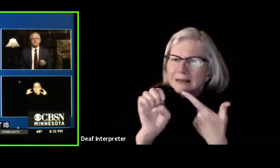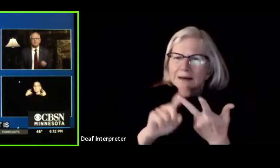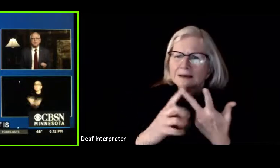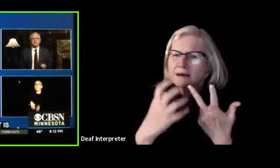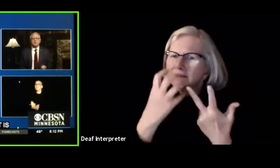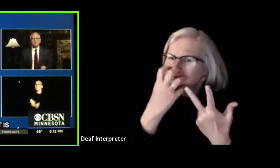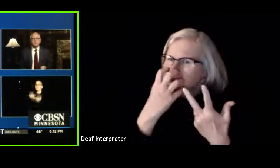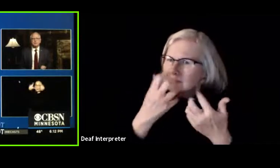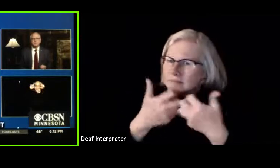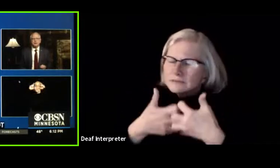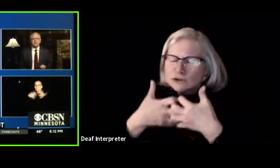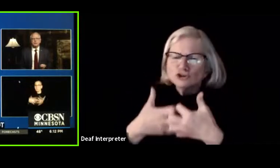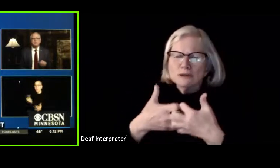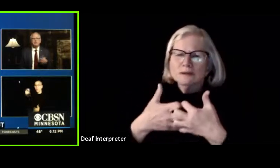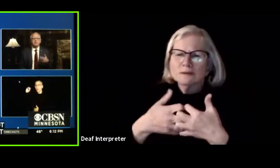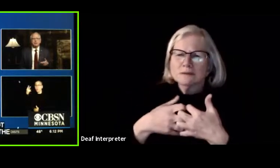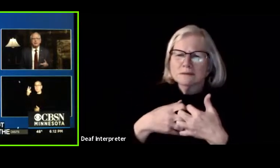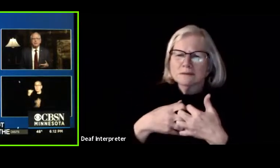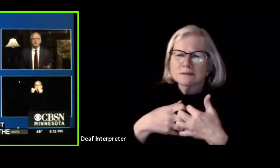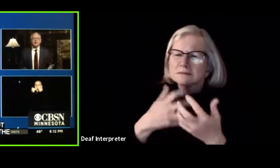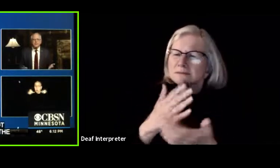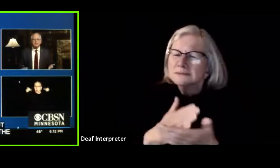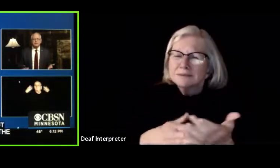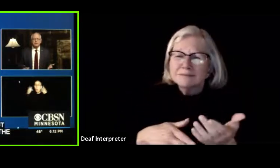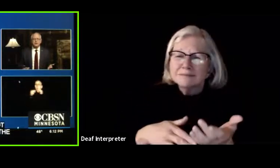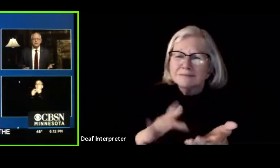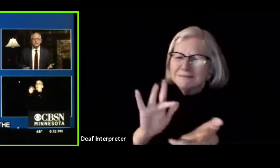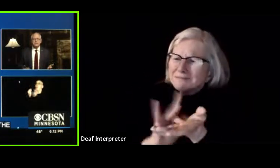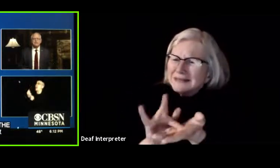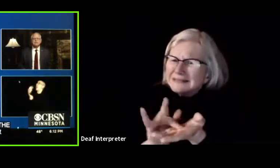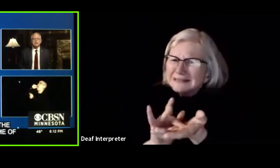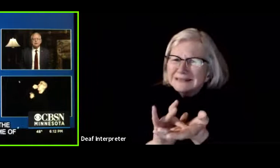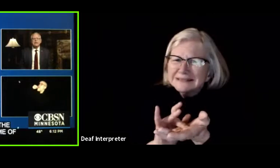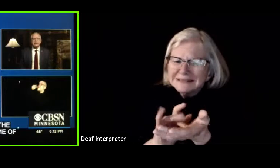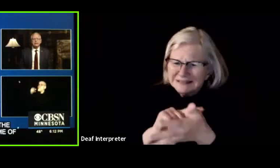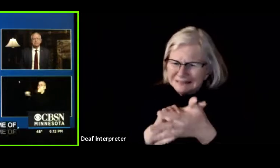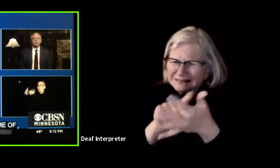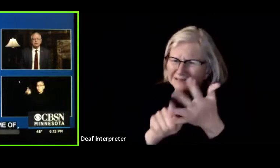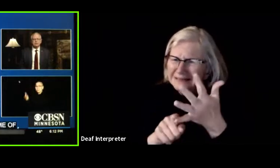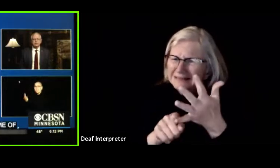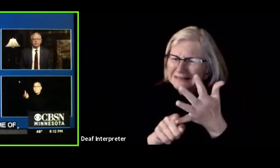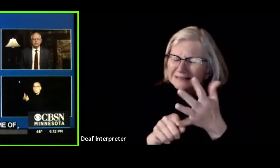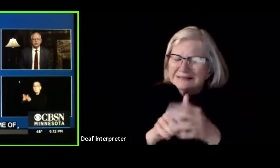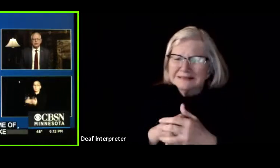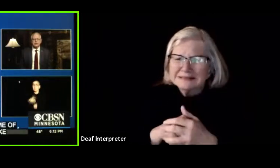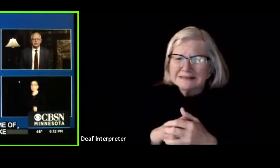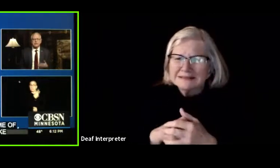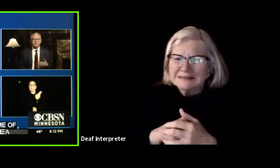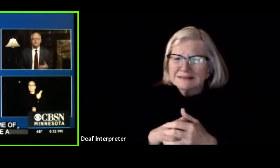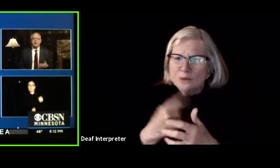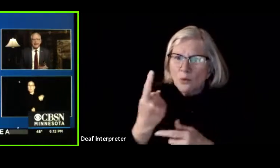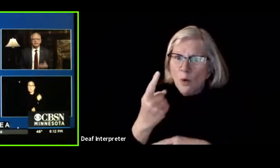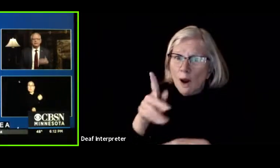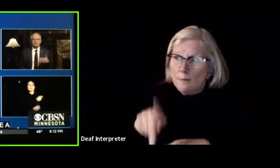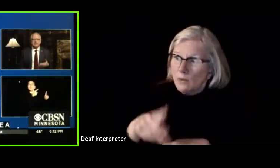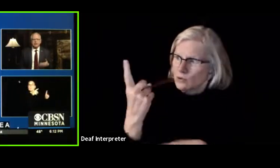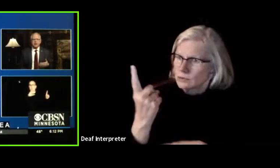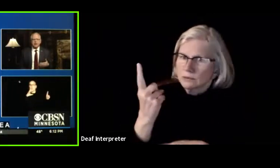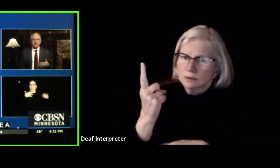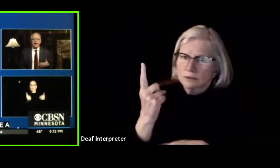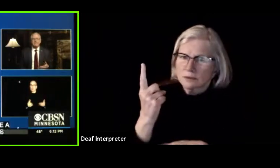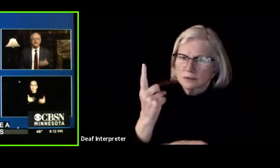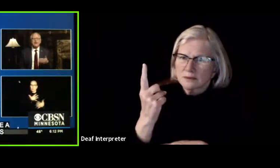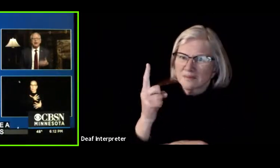of the therapeutics like remdesivir that make a difference. Somebody has to administer those. Somebody has to be